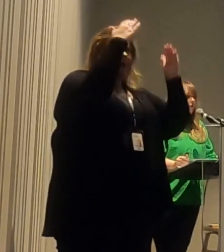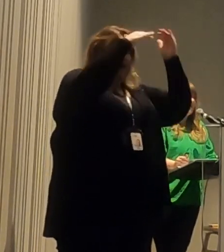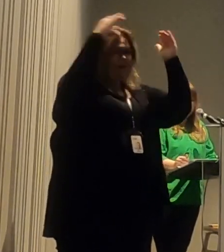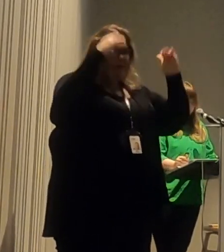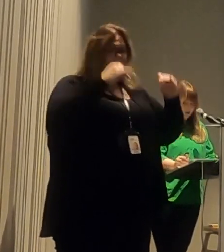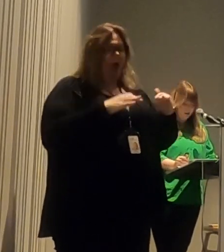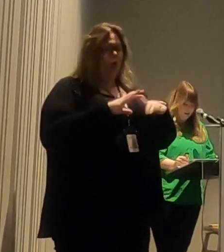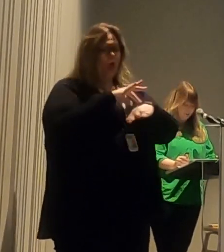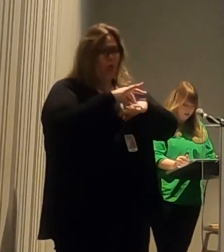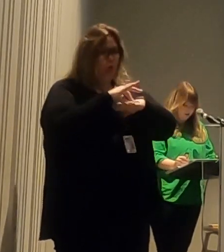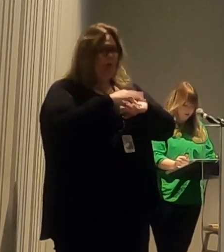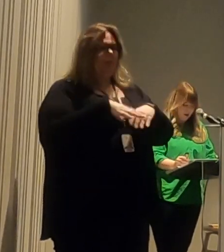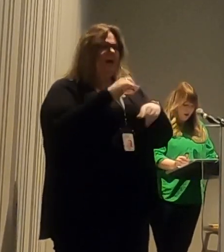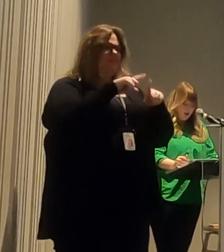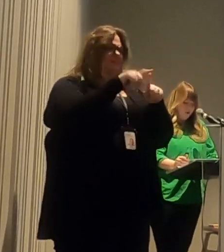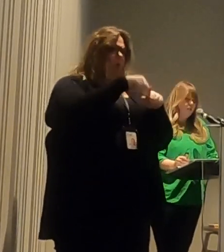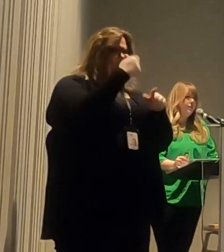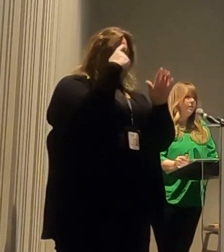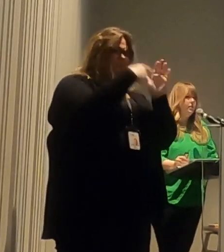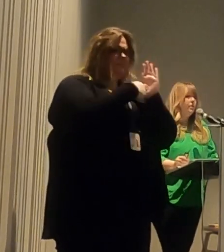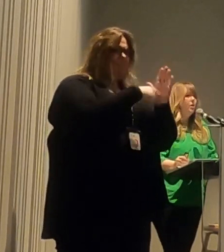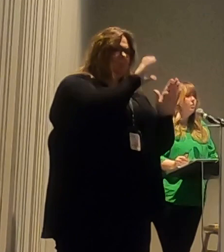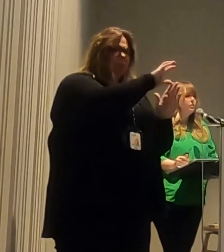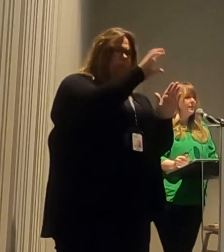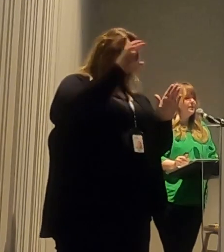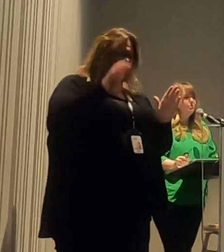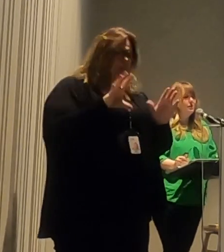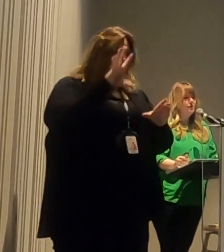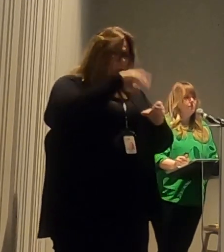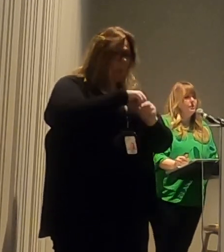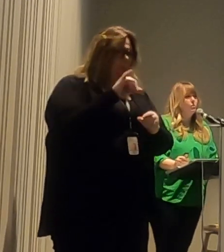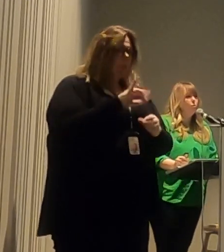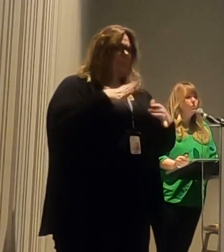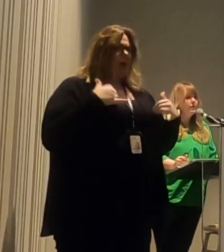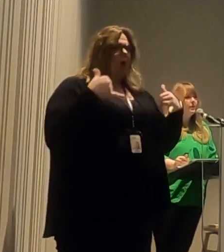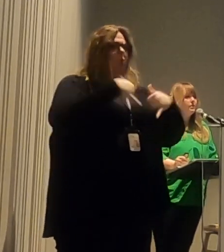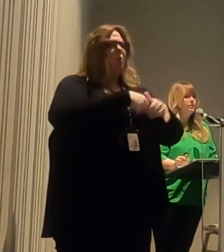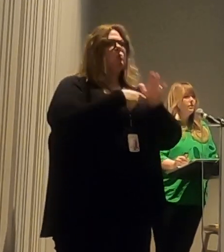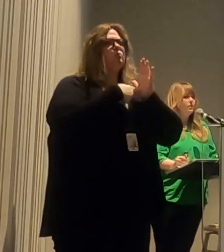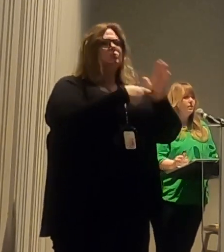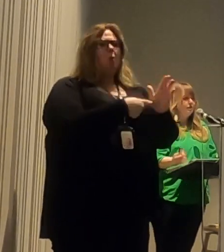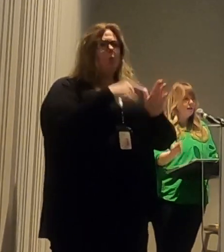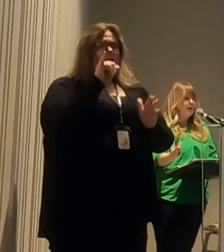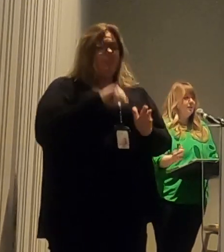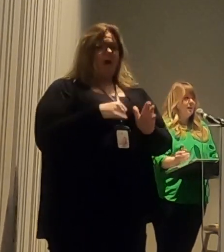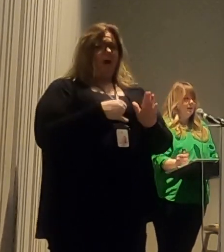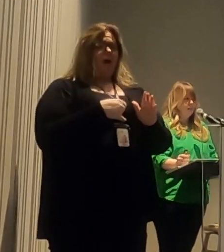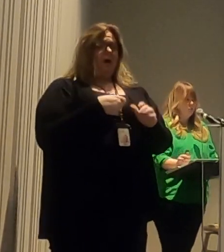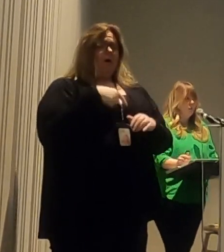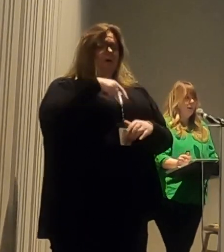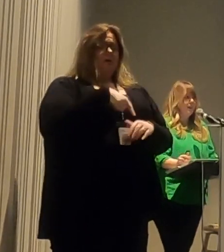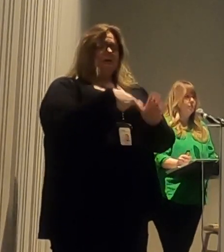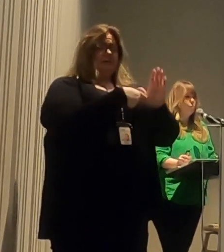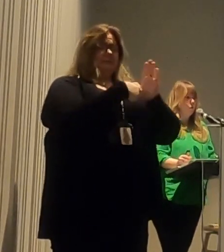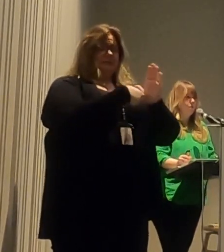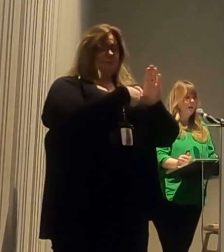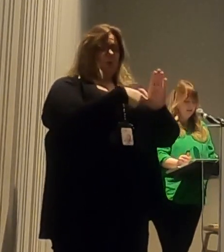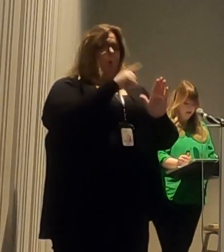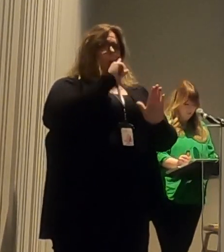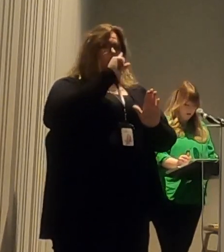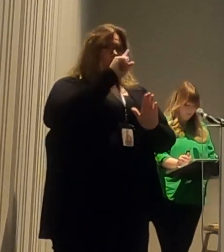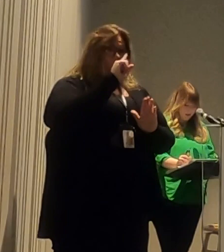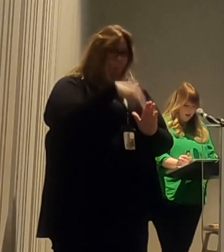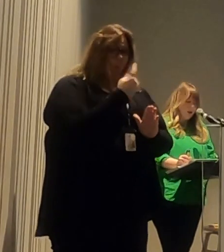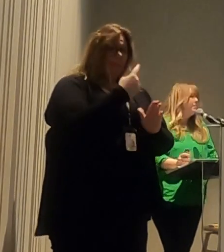and other auspicious symbols. The coat, that symbolism is only finalized when it is worn